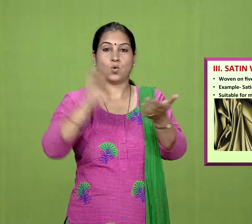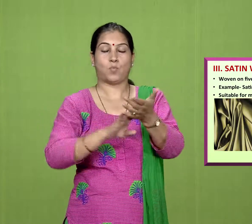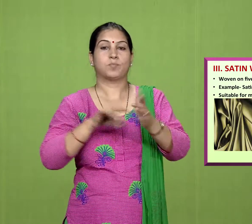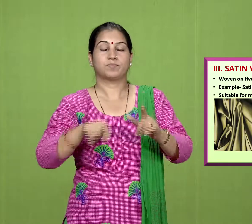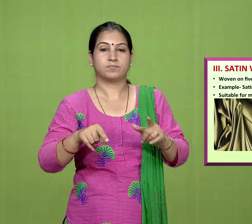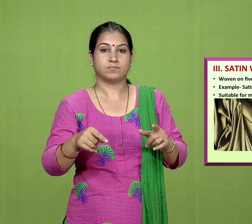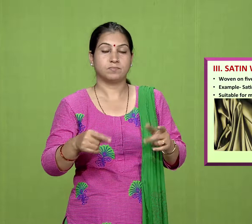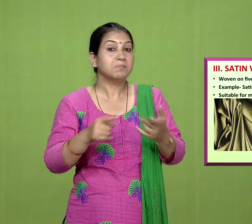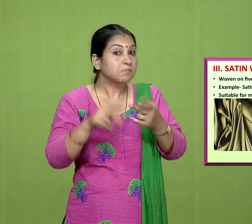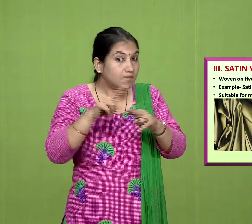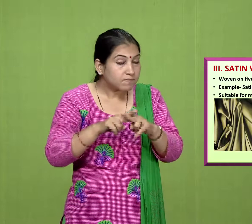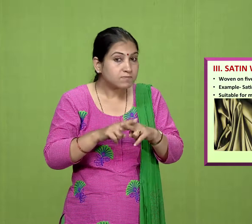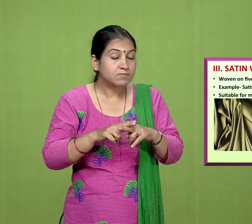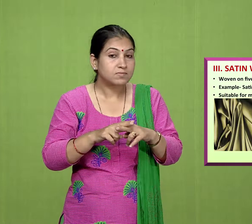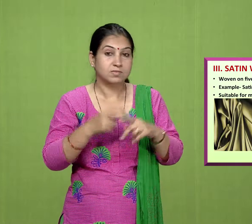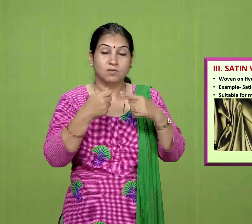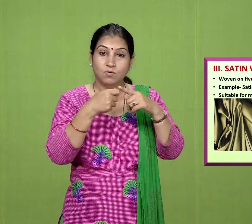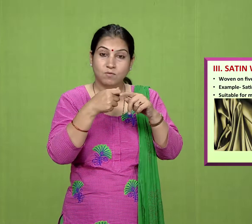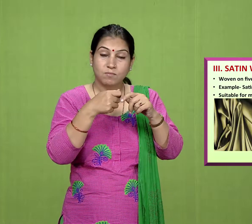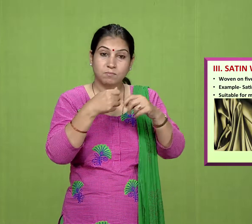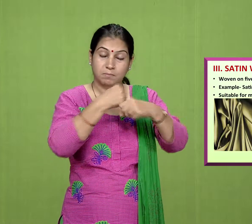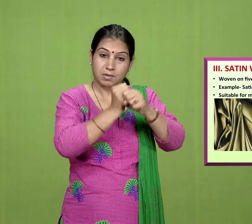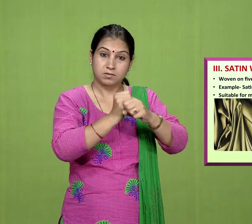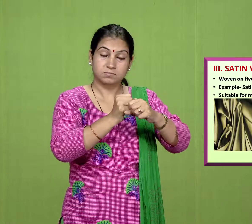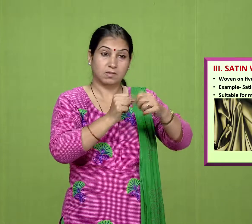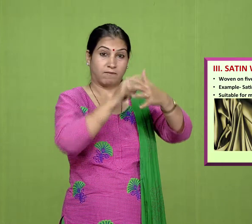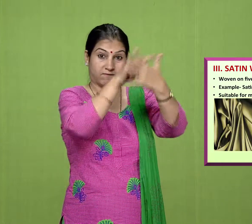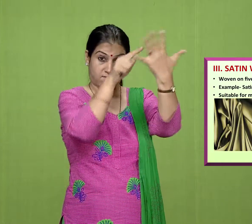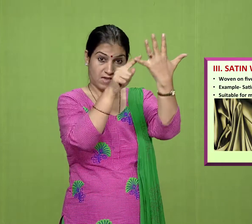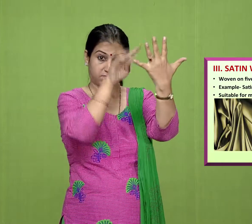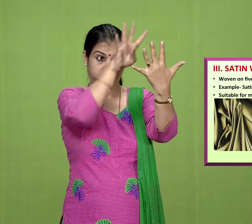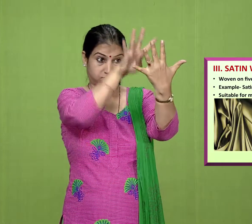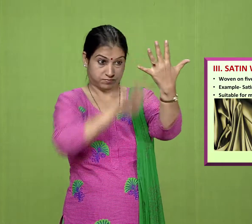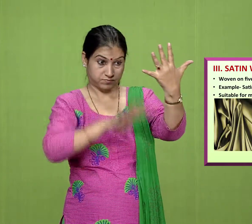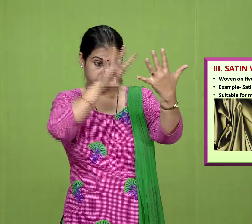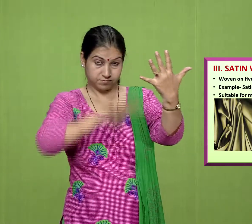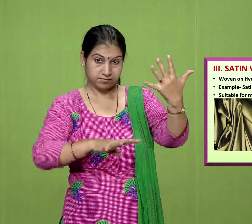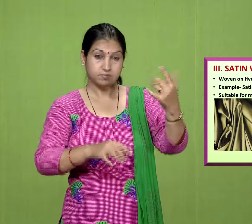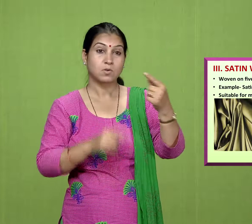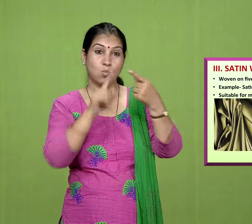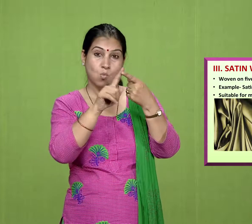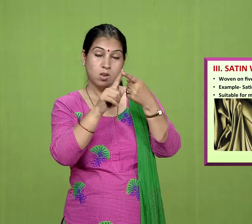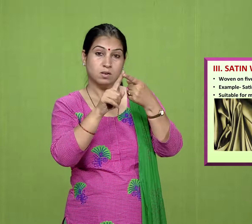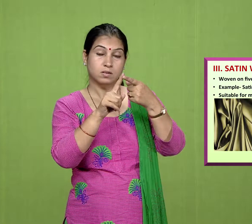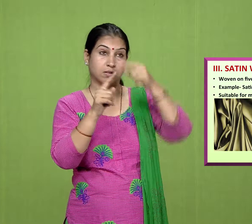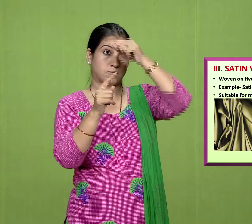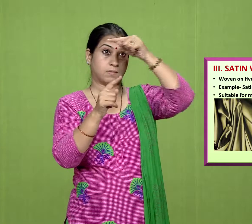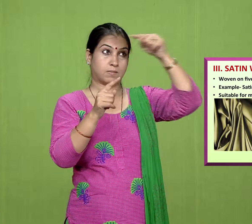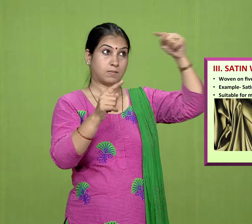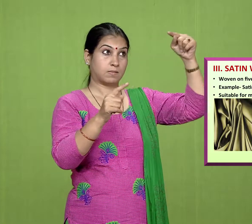If woven on a 5 harness loom, 1 weft yarn passes under 4